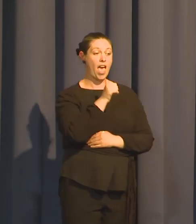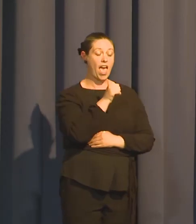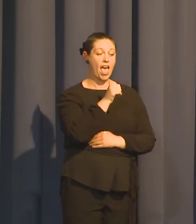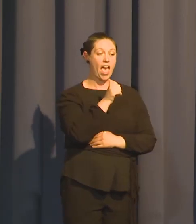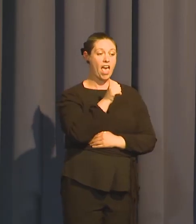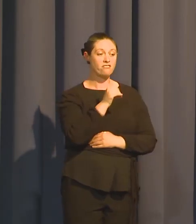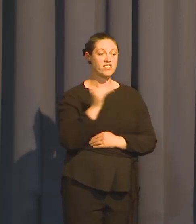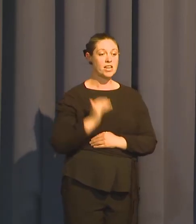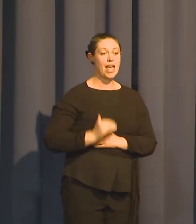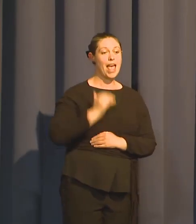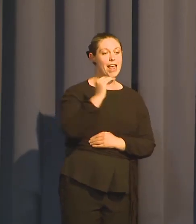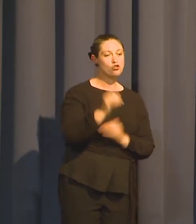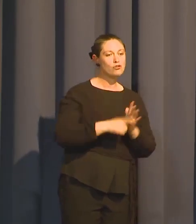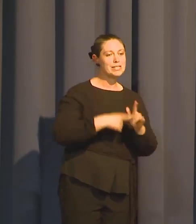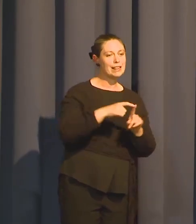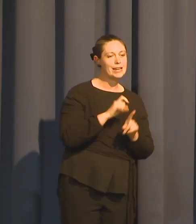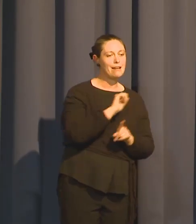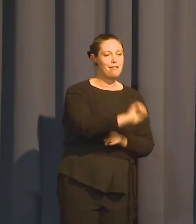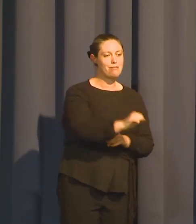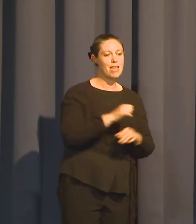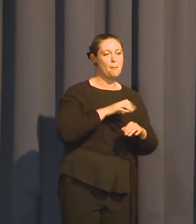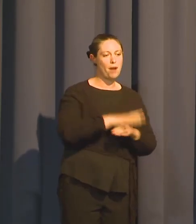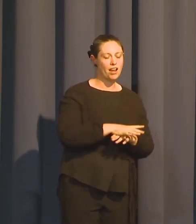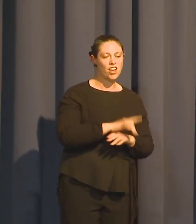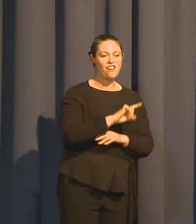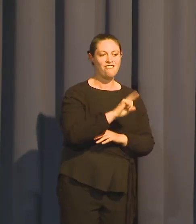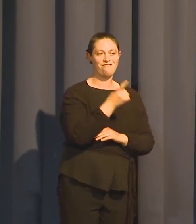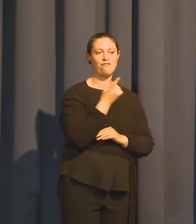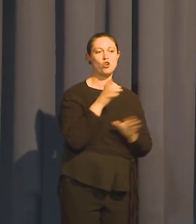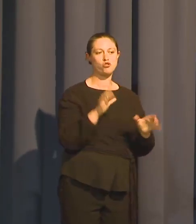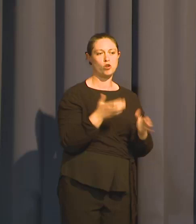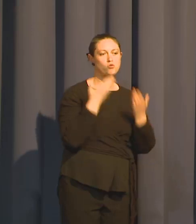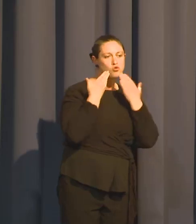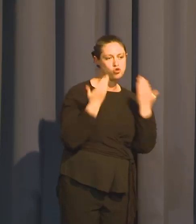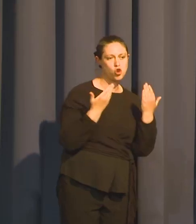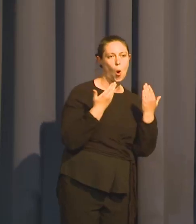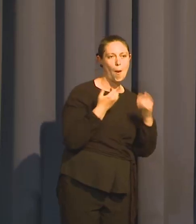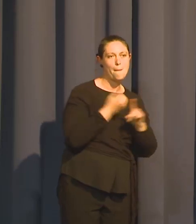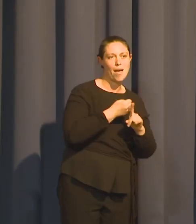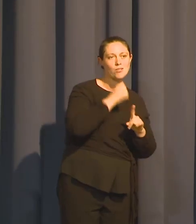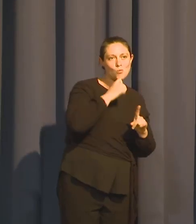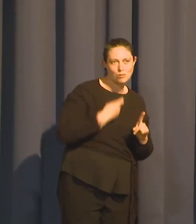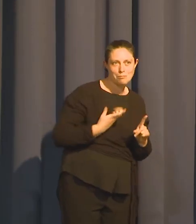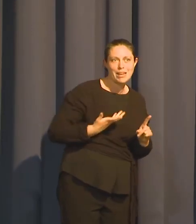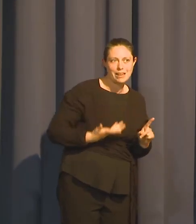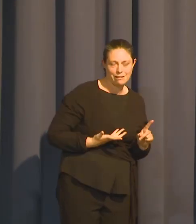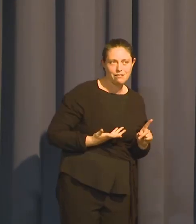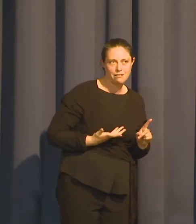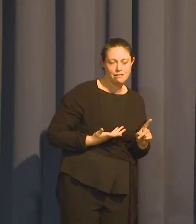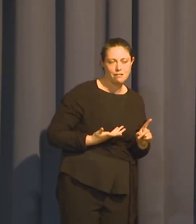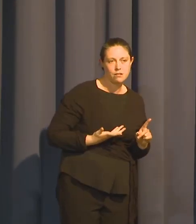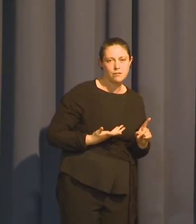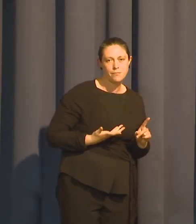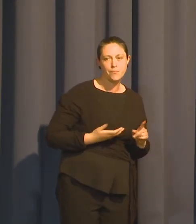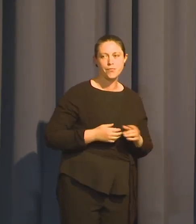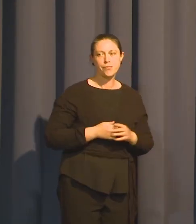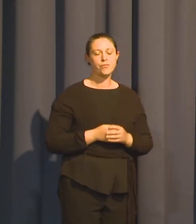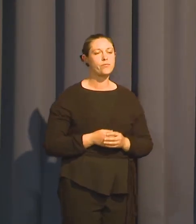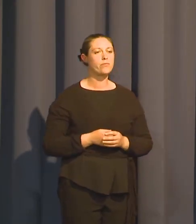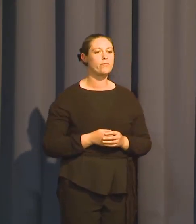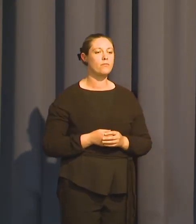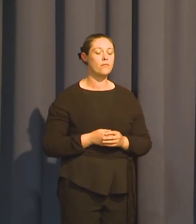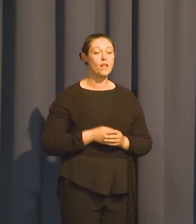increased lead level in their blood due to the water or from any other exposure. And like I also